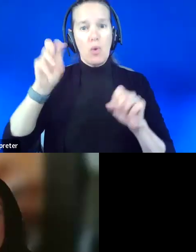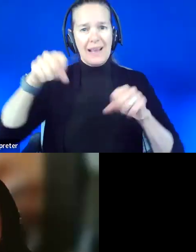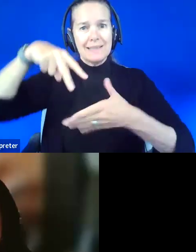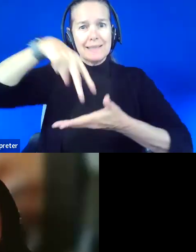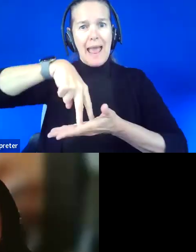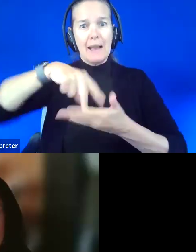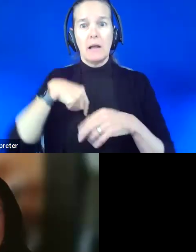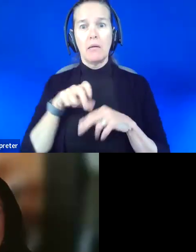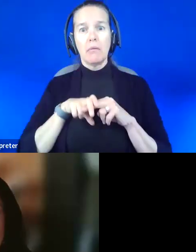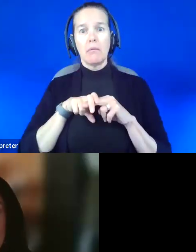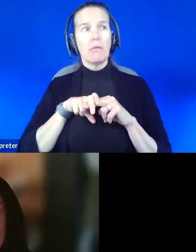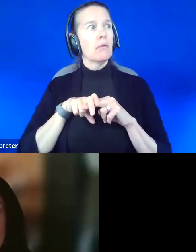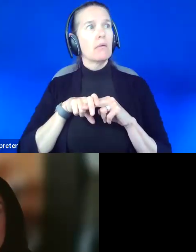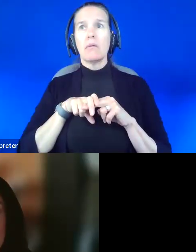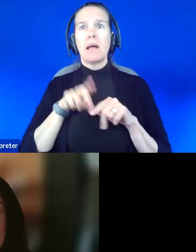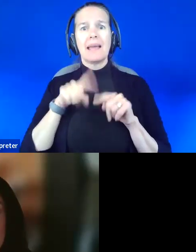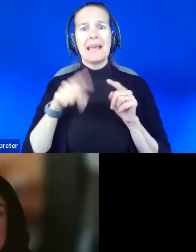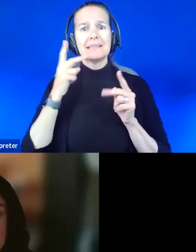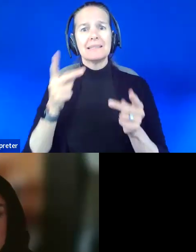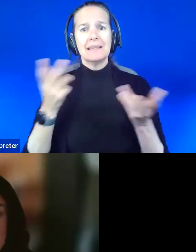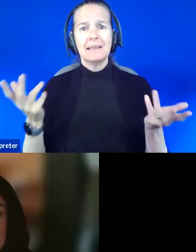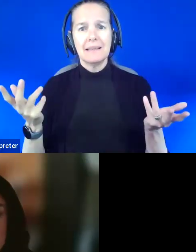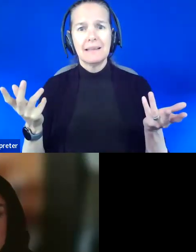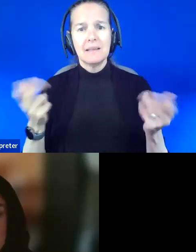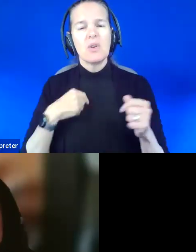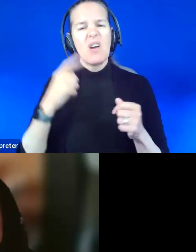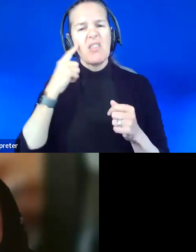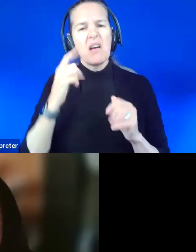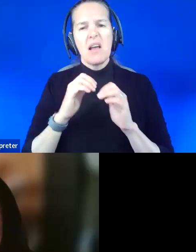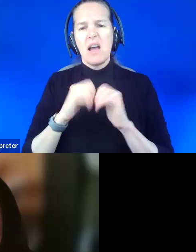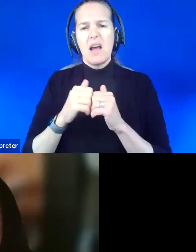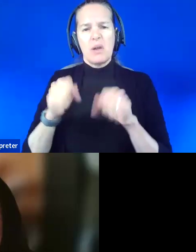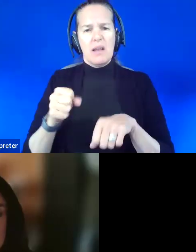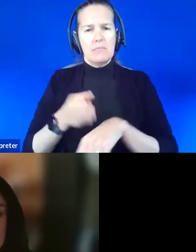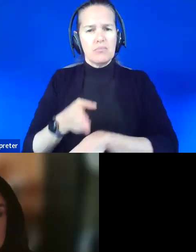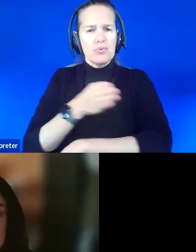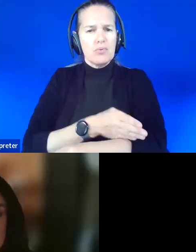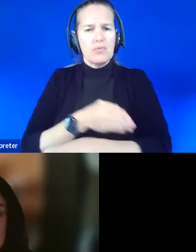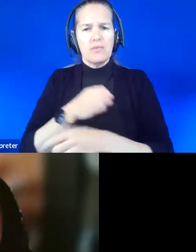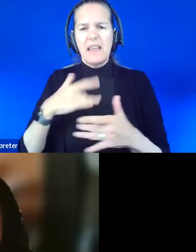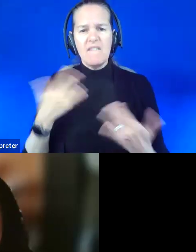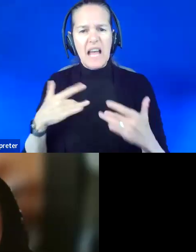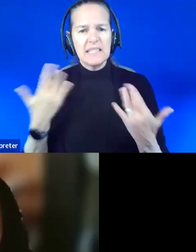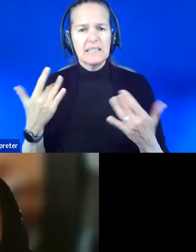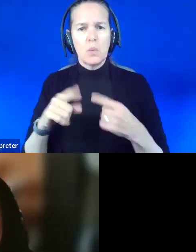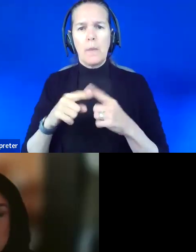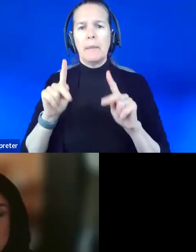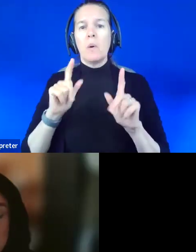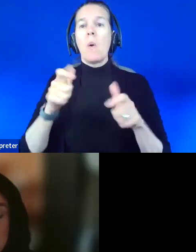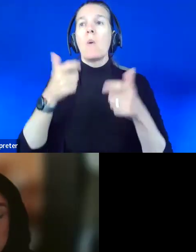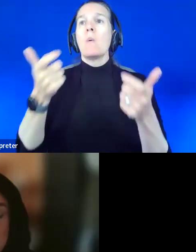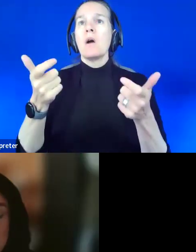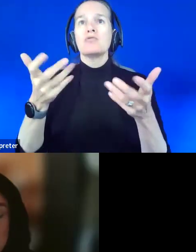And that was just kind of house policy. So I started to rethink, what can I do to improve the experience, as my going to events hasn't really changed ever for